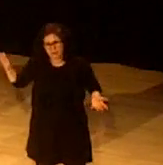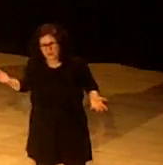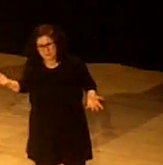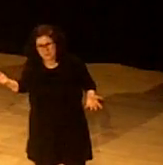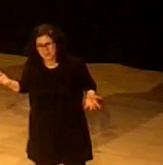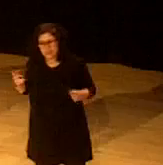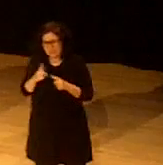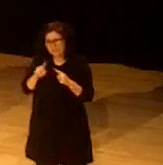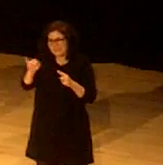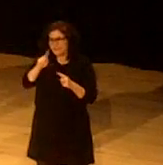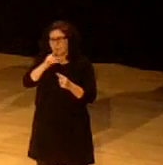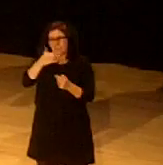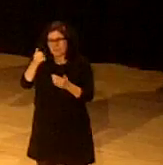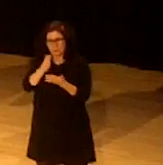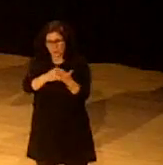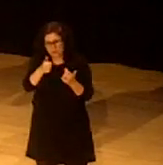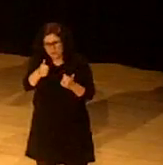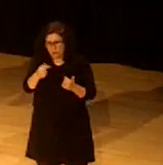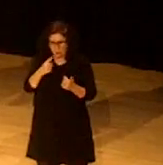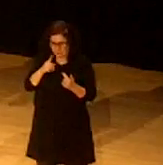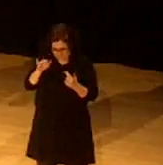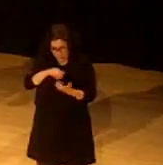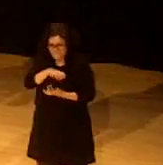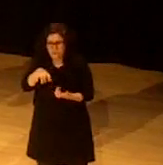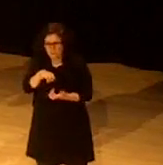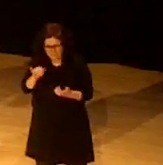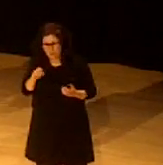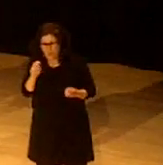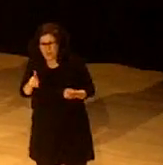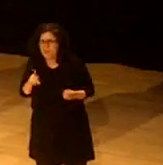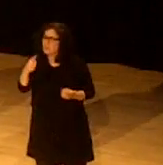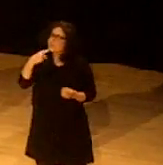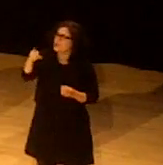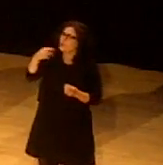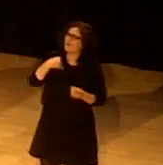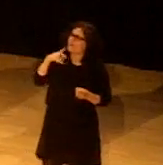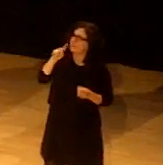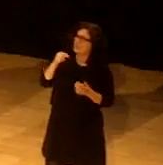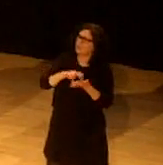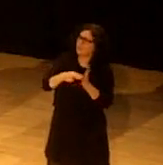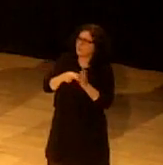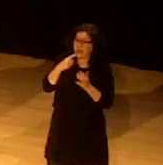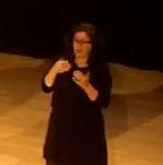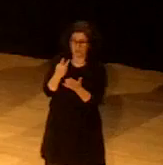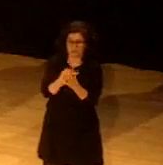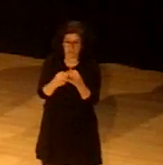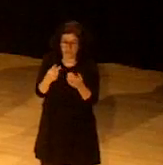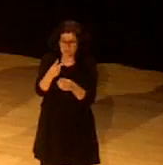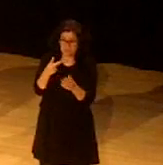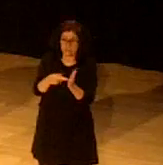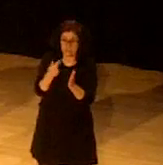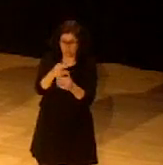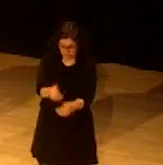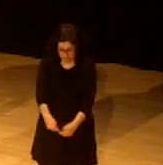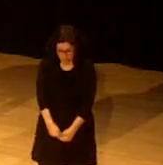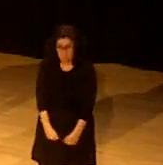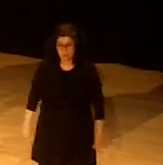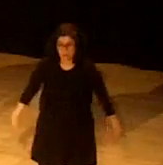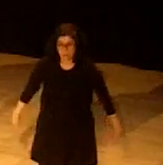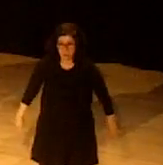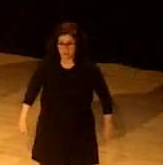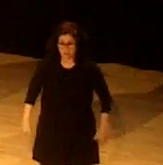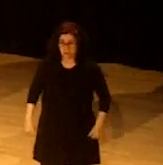me. Now, when you say you're somebody who's disabled, what do you mean by that? I'm a double leg amputee. You're a double leg